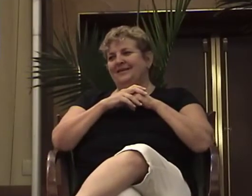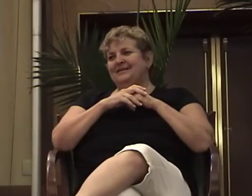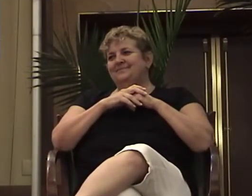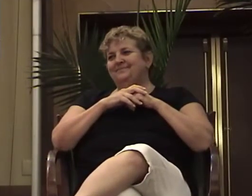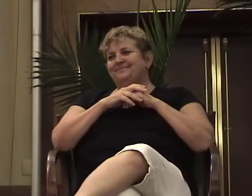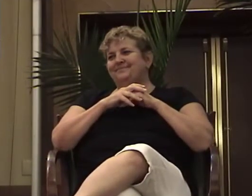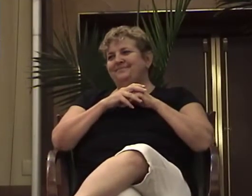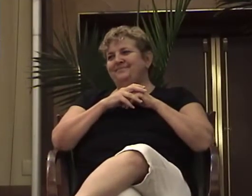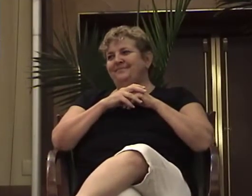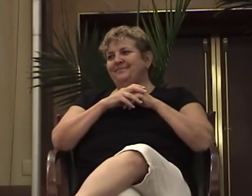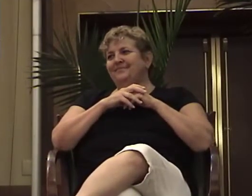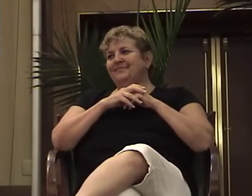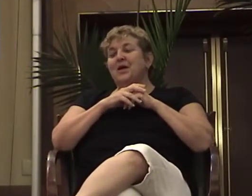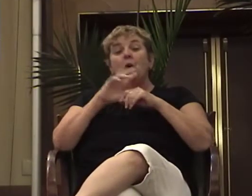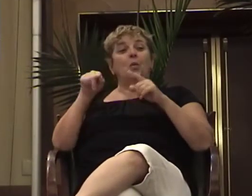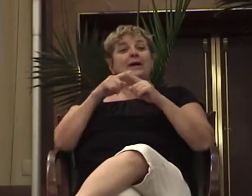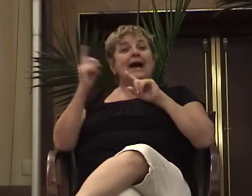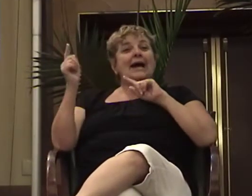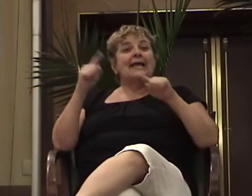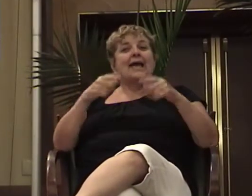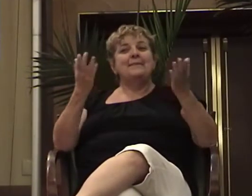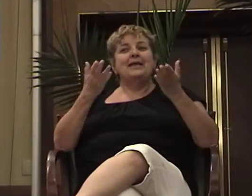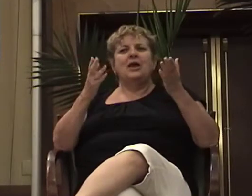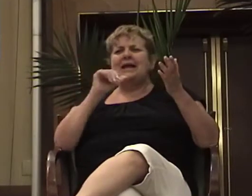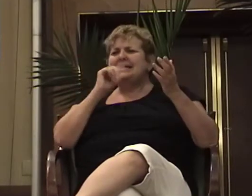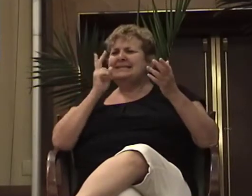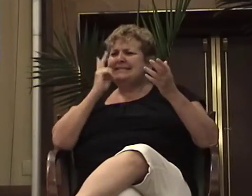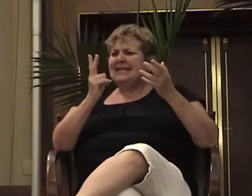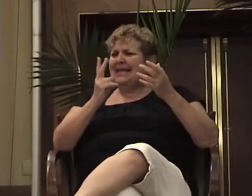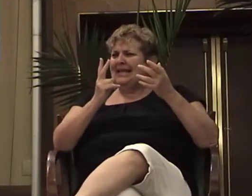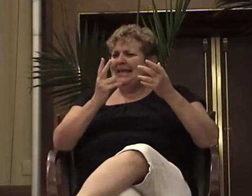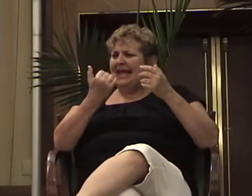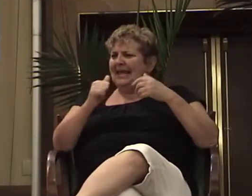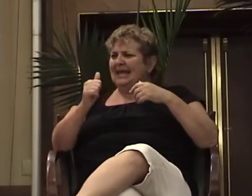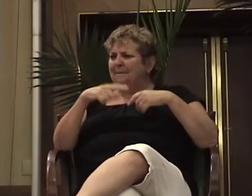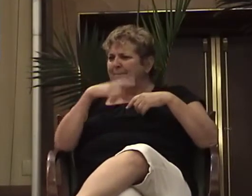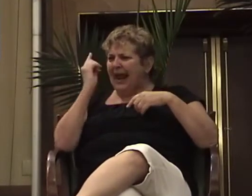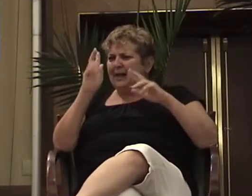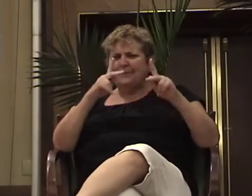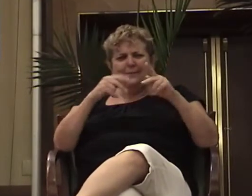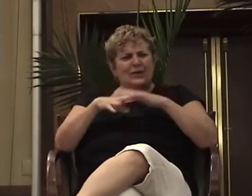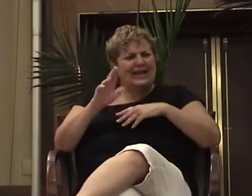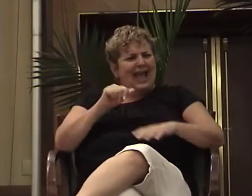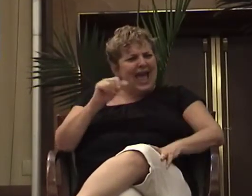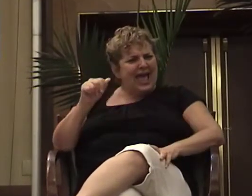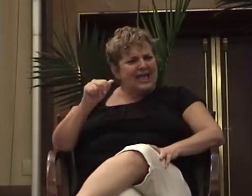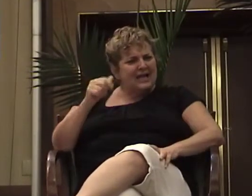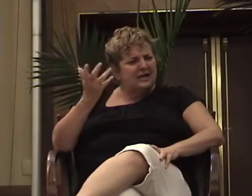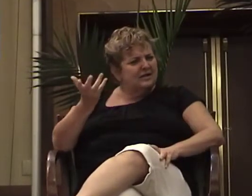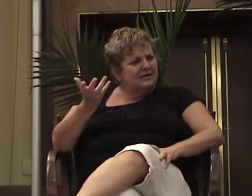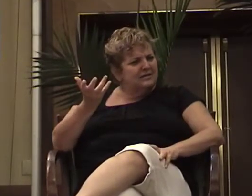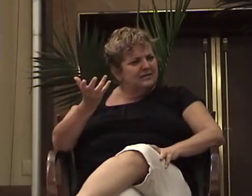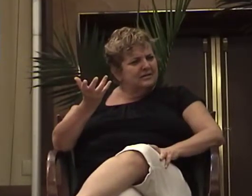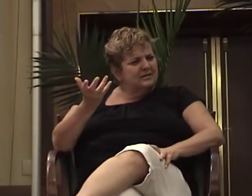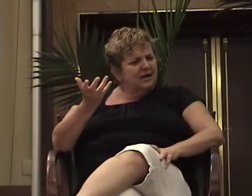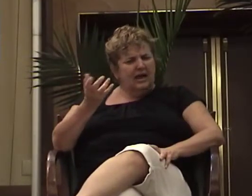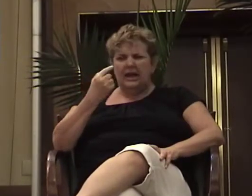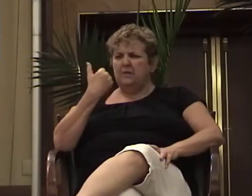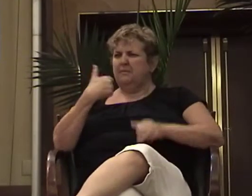You know, I'll tell you, when I came in and I didn't see any black people in AA. And I remember thinking, God, but we